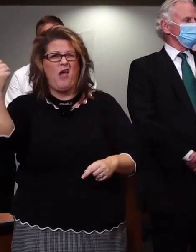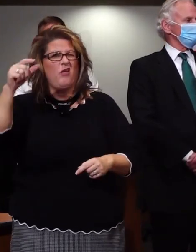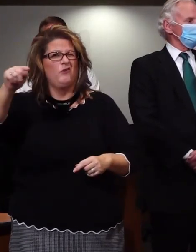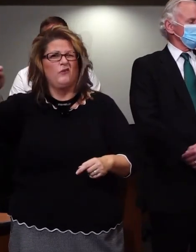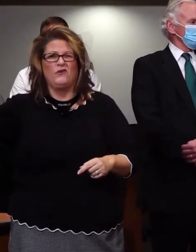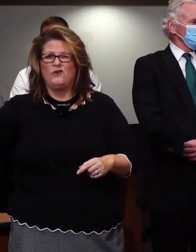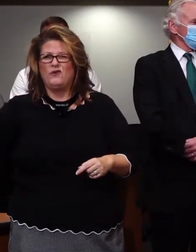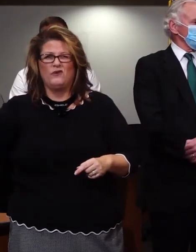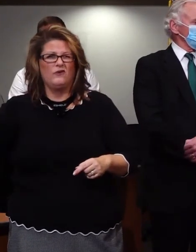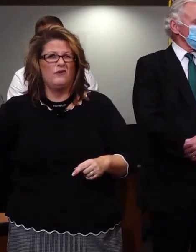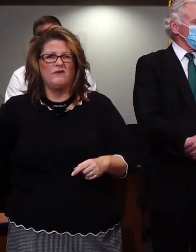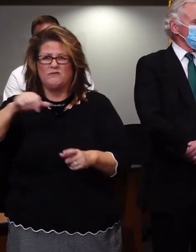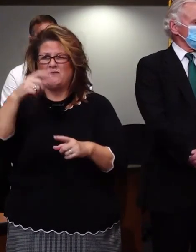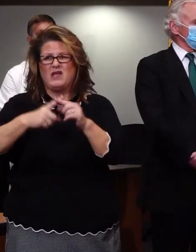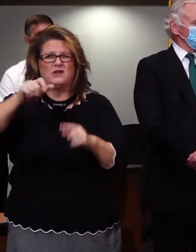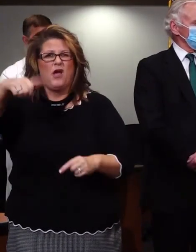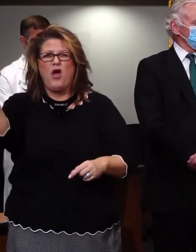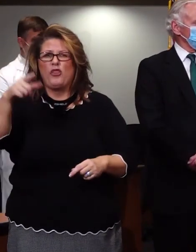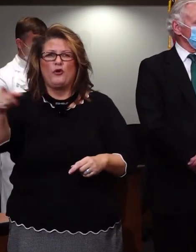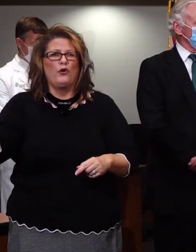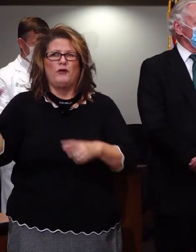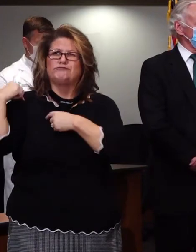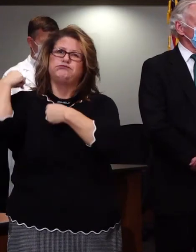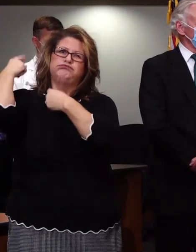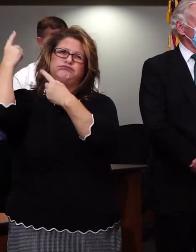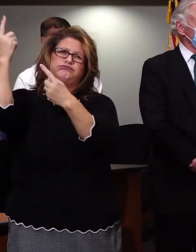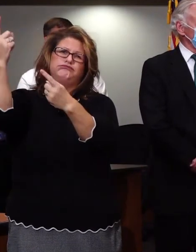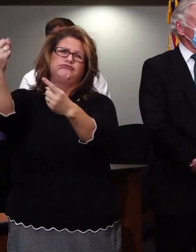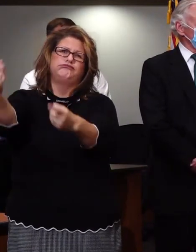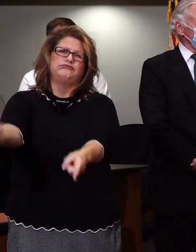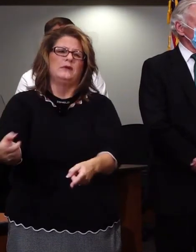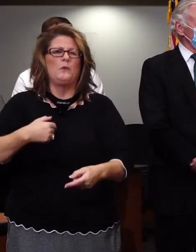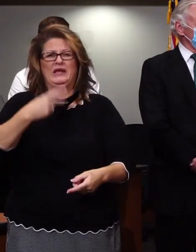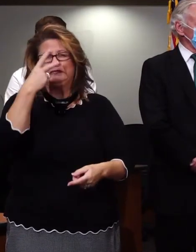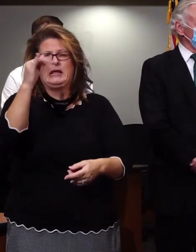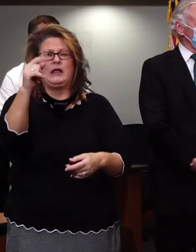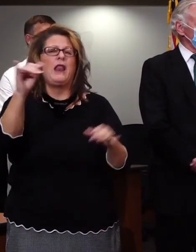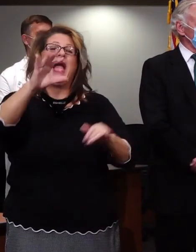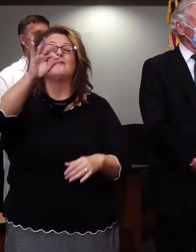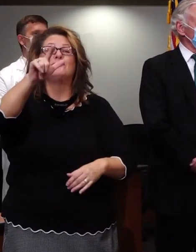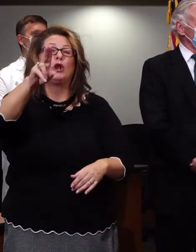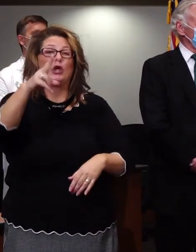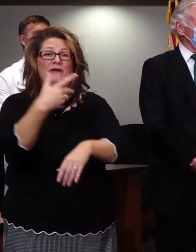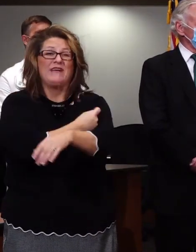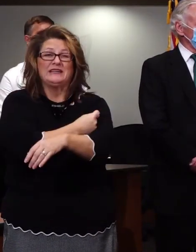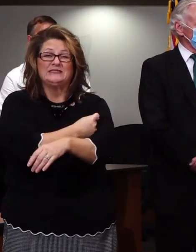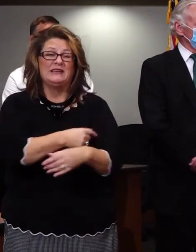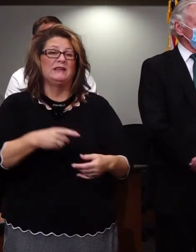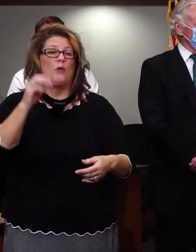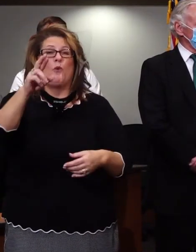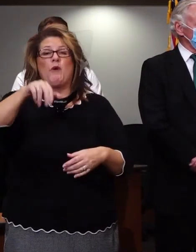is hesitancy about other vaccines that have been widely available for a long time. We see this every season with the flu vaccine. We see it with childhood